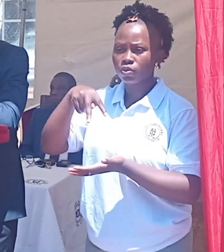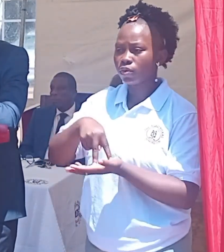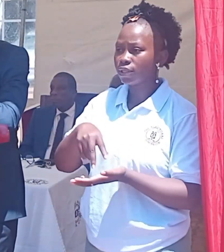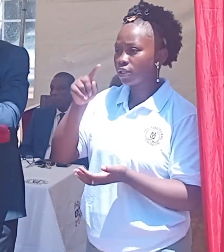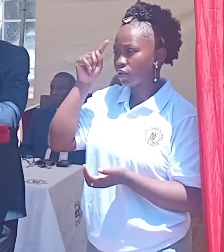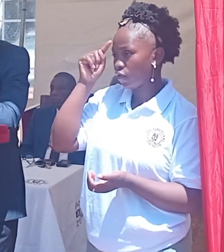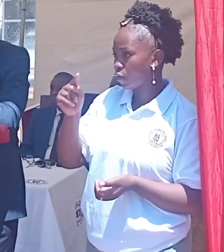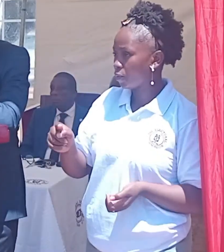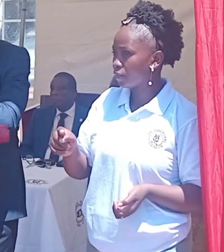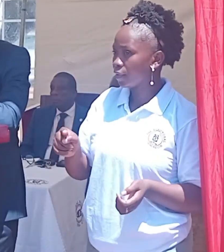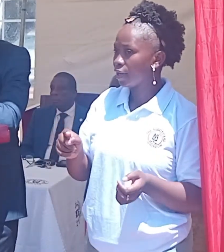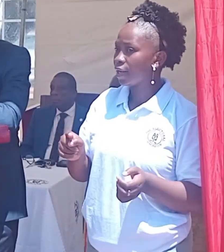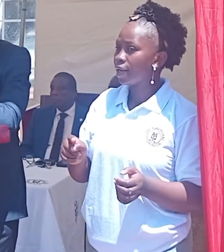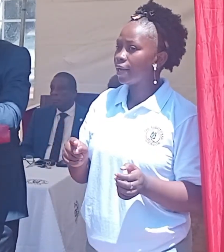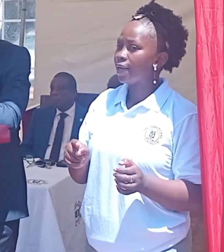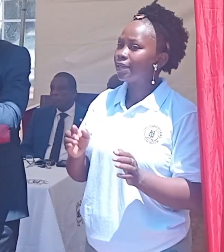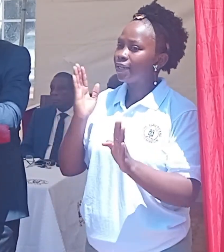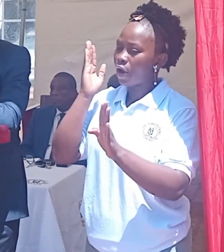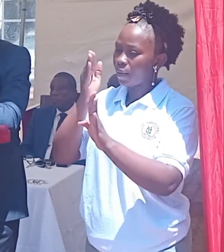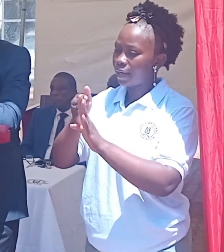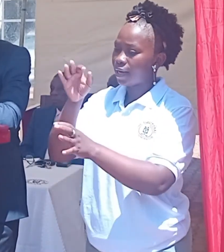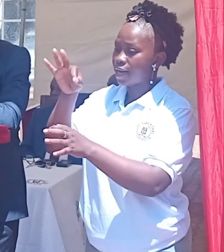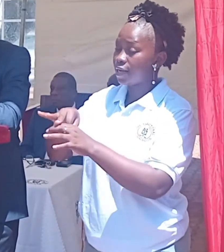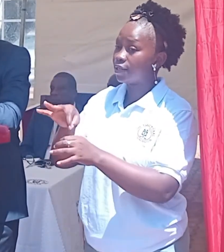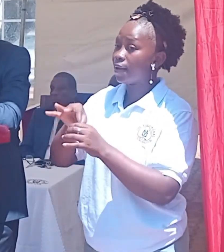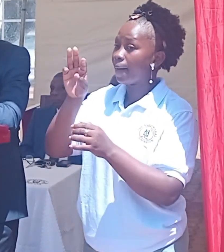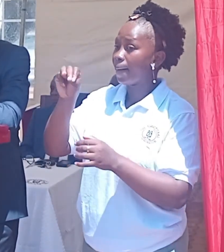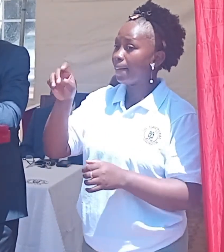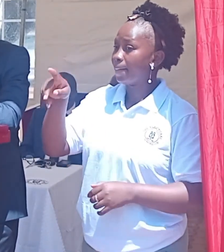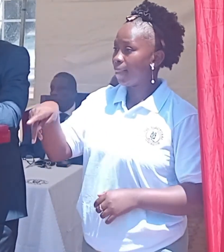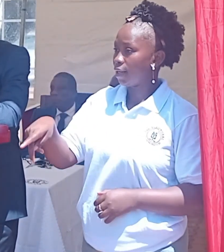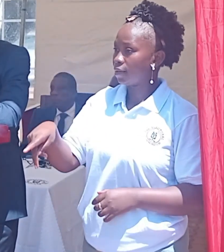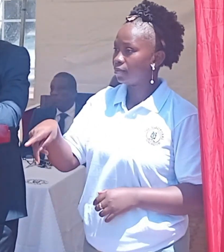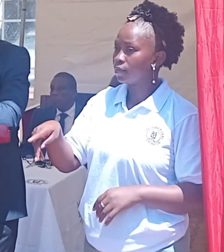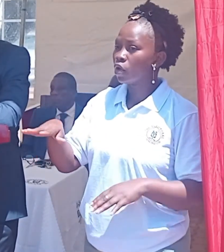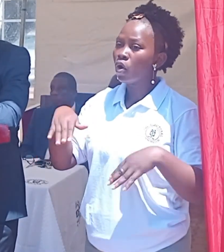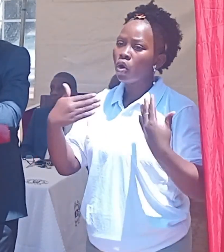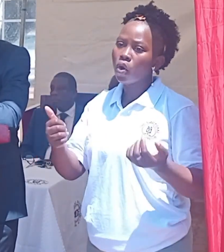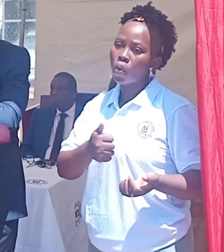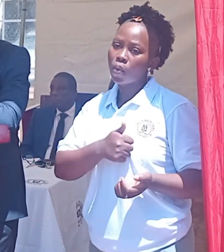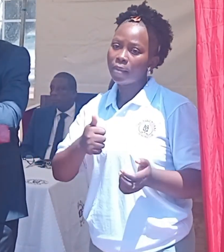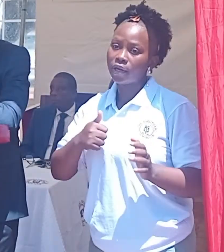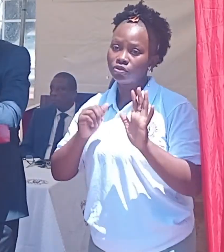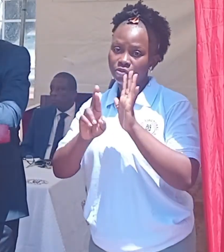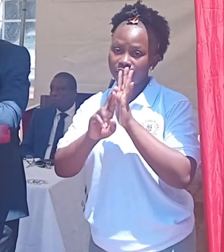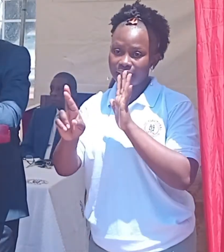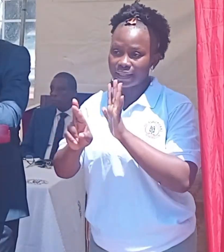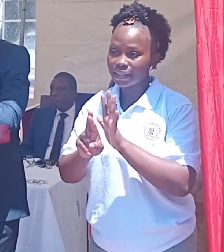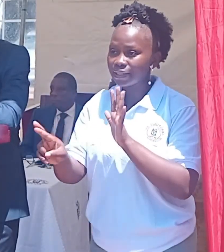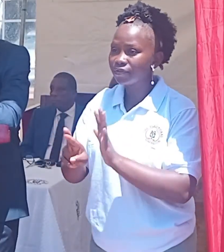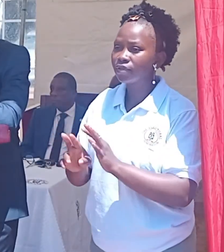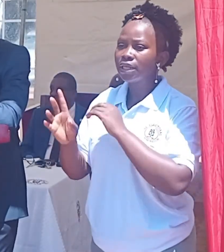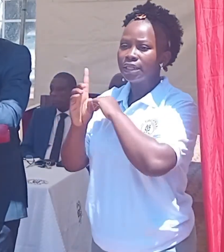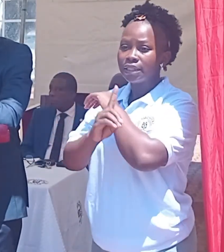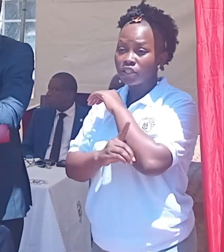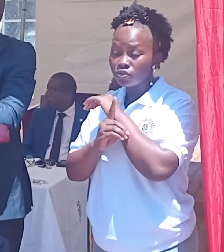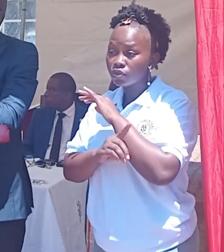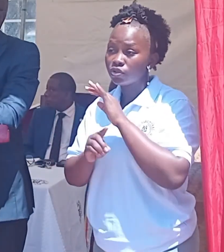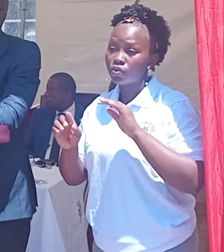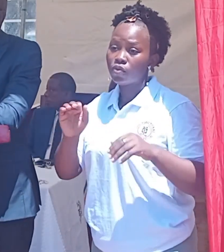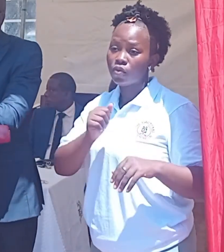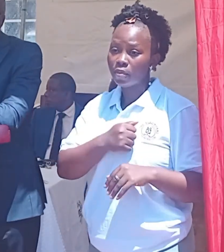for directly elected member of parliament or woman representative, district woman representative to